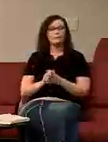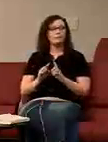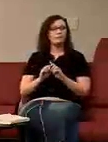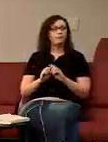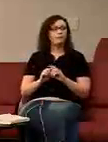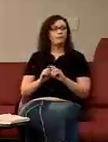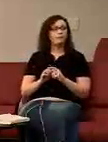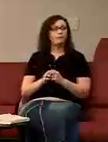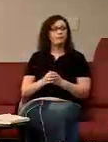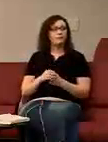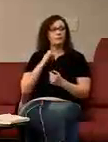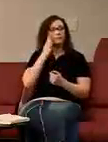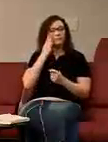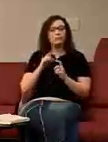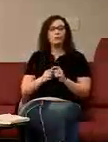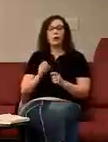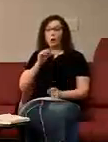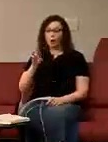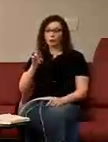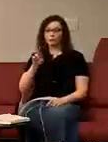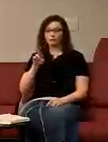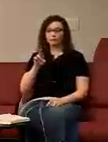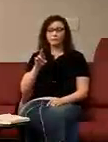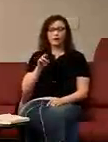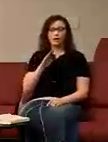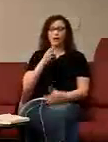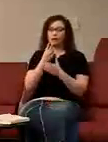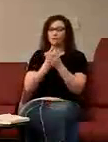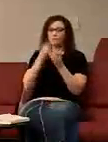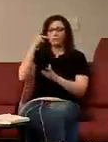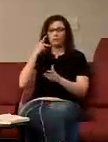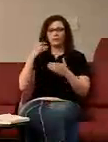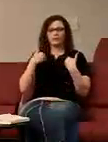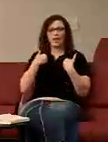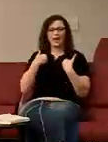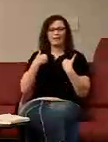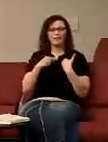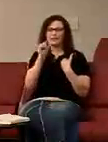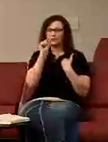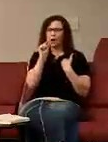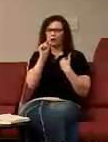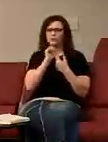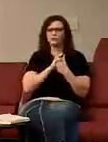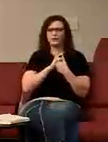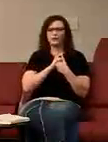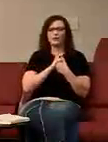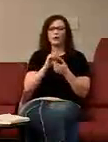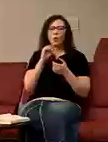brown-eyed kids. Or if both parents have the small a, the recessive, then they'll only have